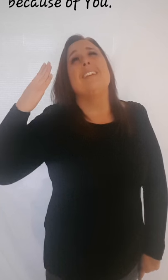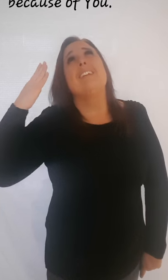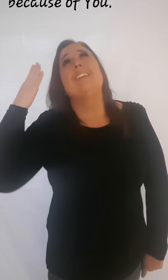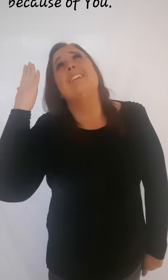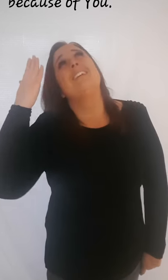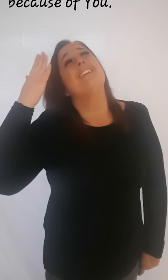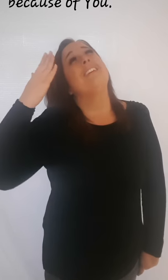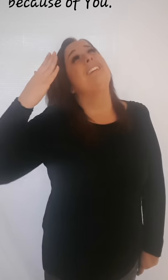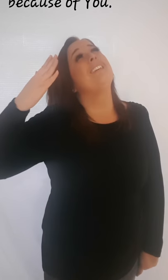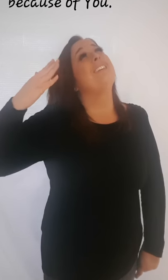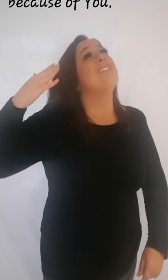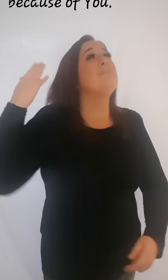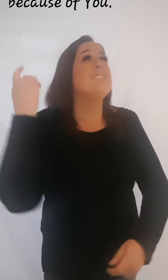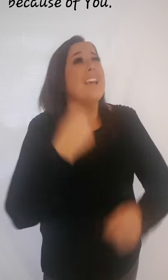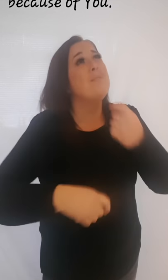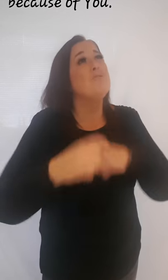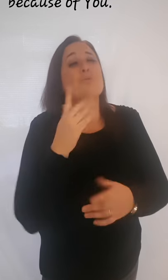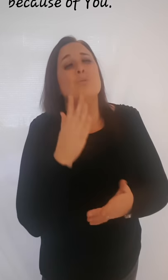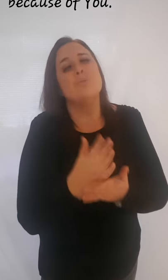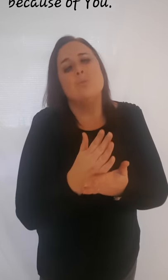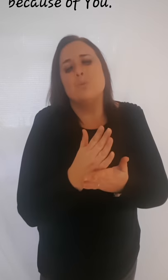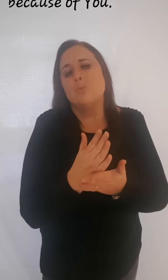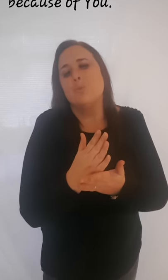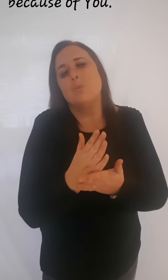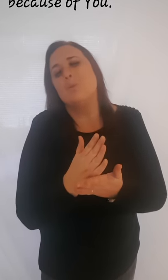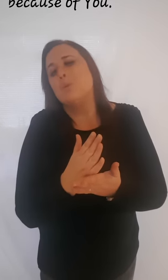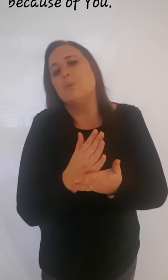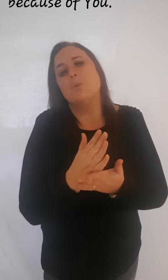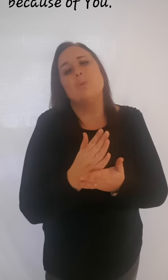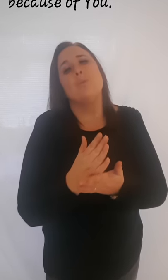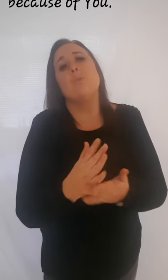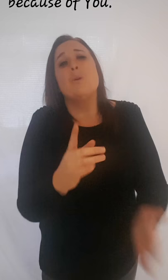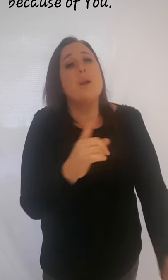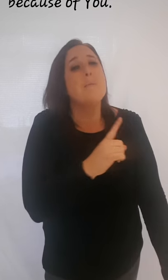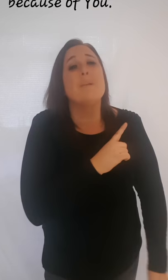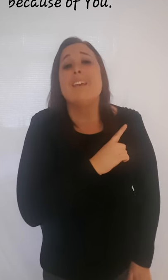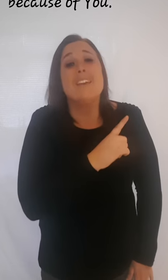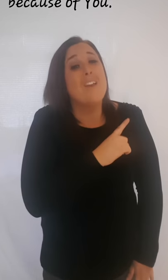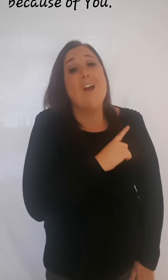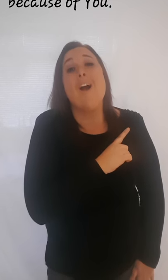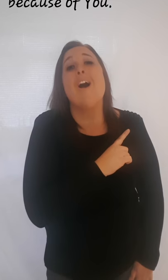came true, may cry